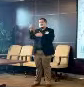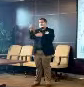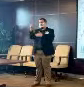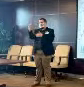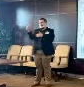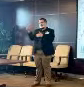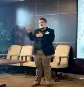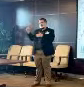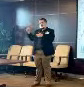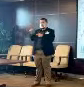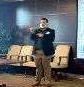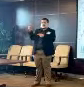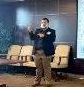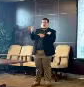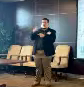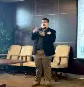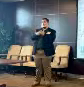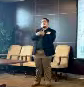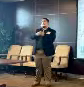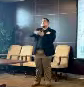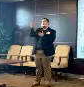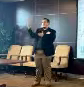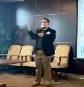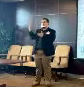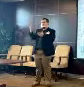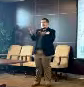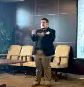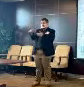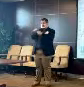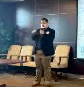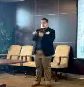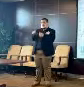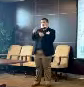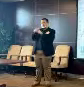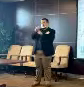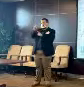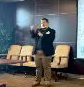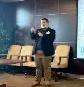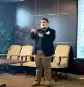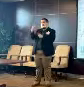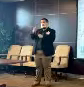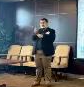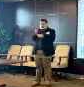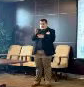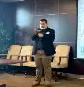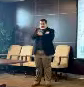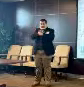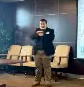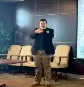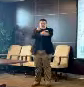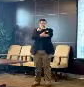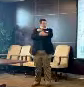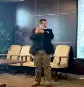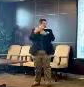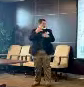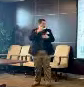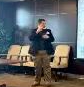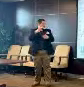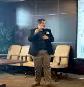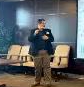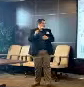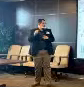10%. So we're double the Commonwealth of Virginia now. We do have a few counties where we see some